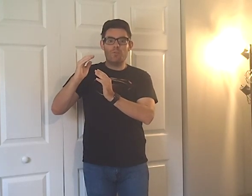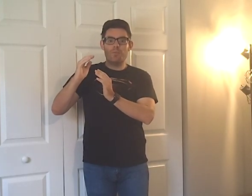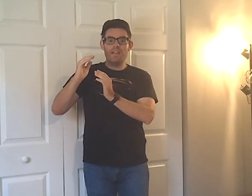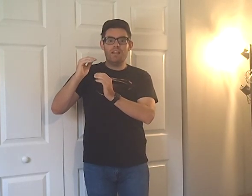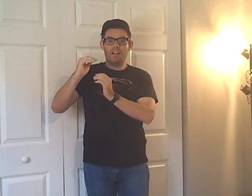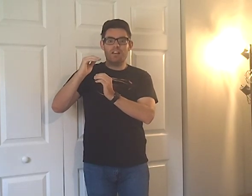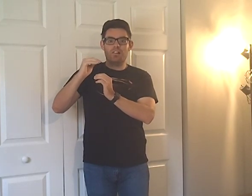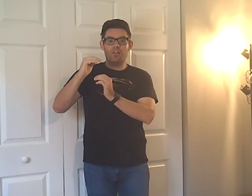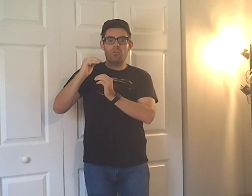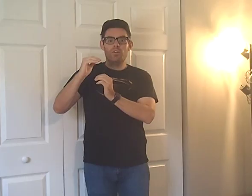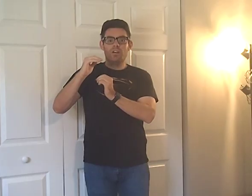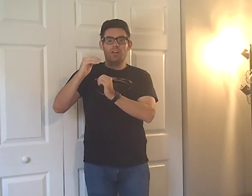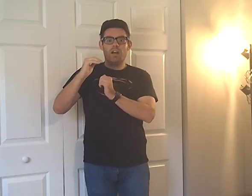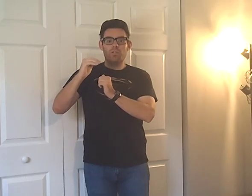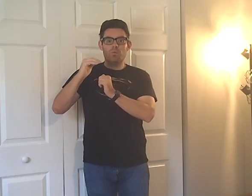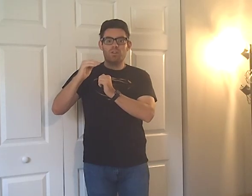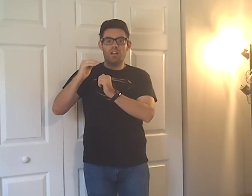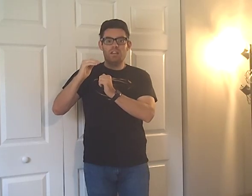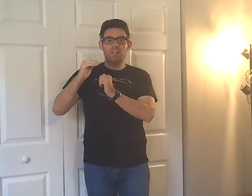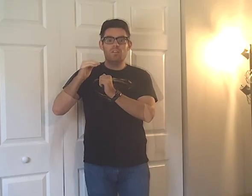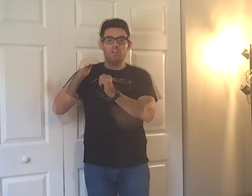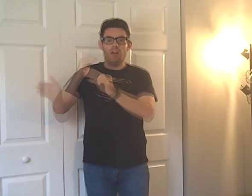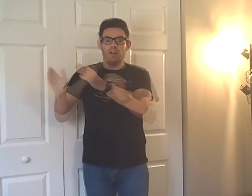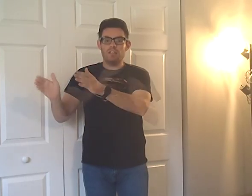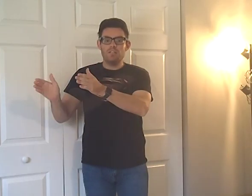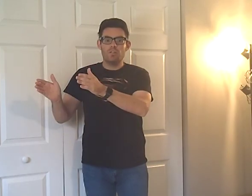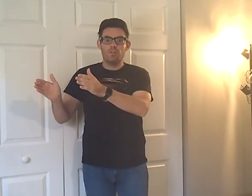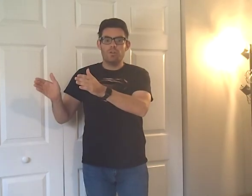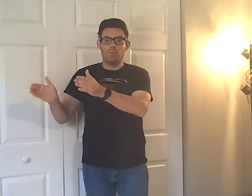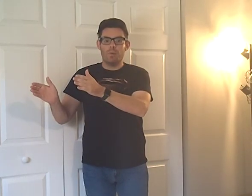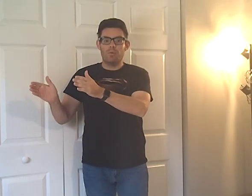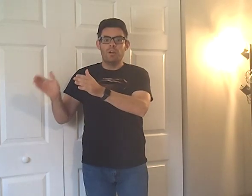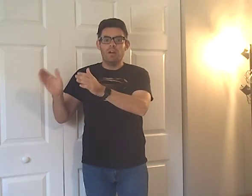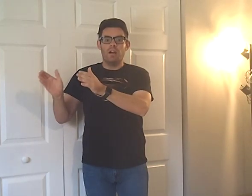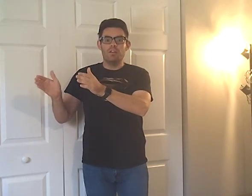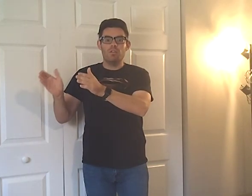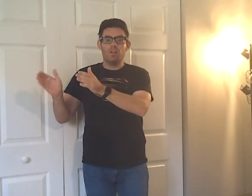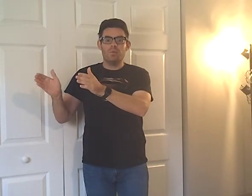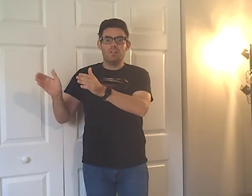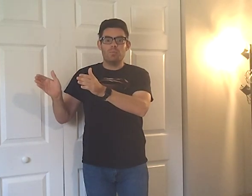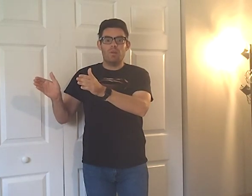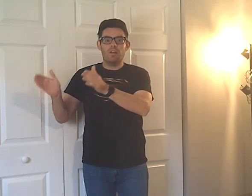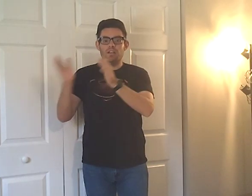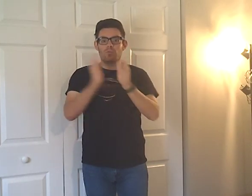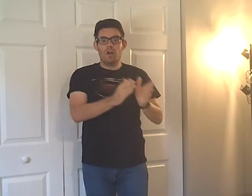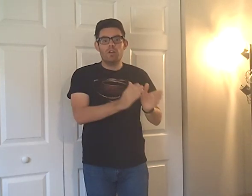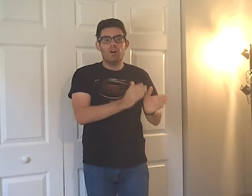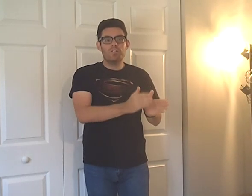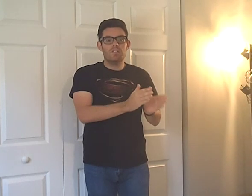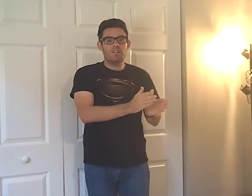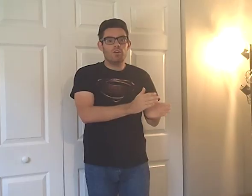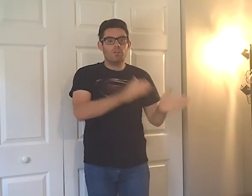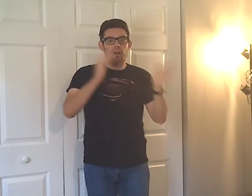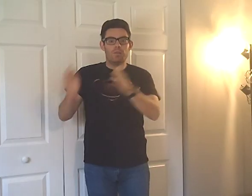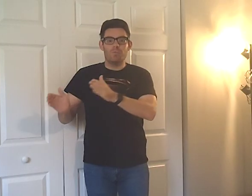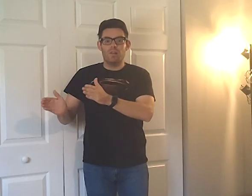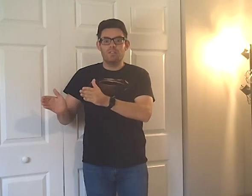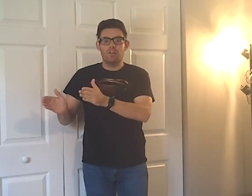for me, kind of clever how they work that in there. Now, as I said earlier, remember, another element to the plot is Ryan Gosling's character and Emily Blunt's